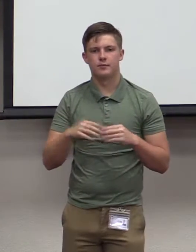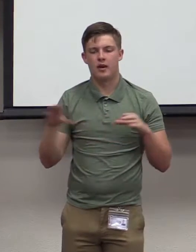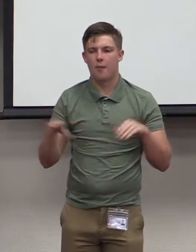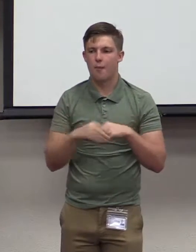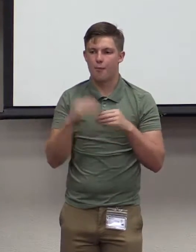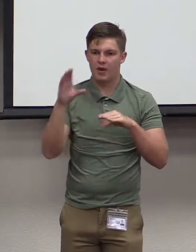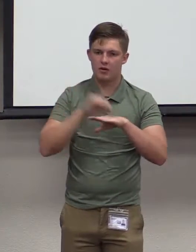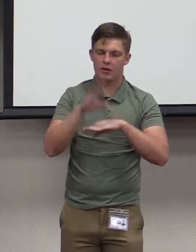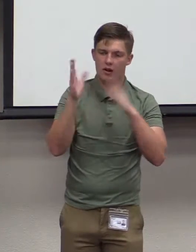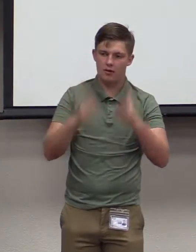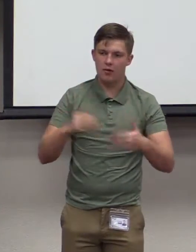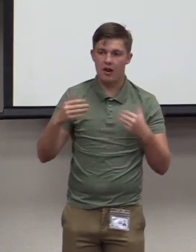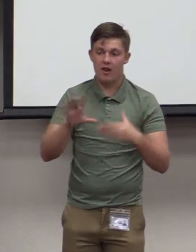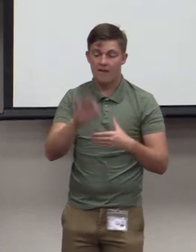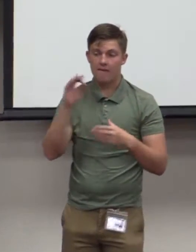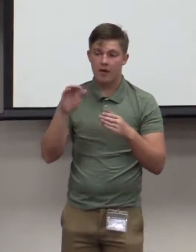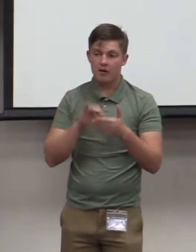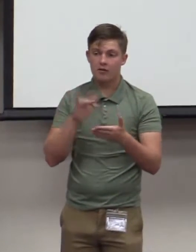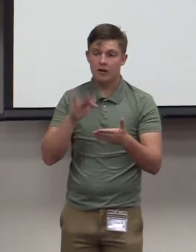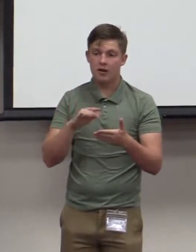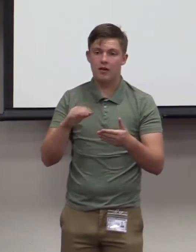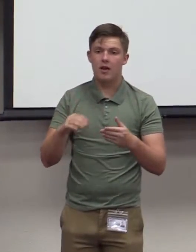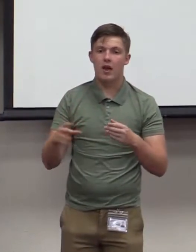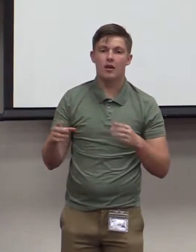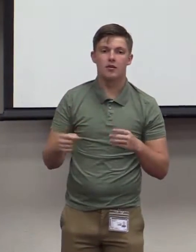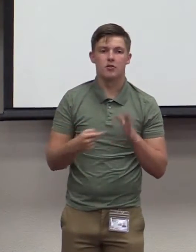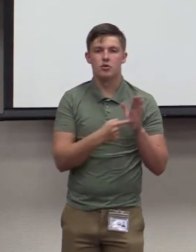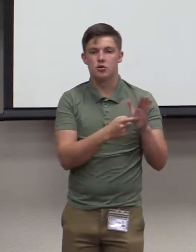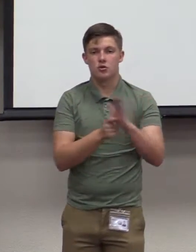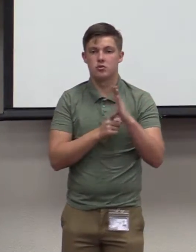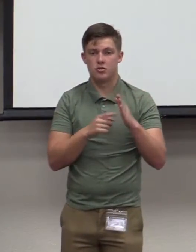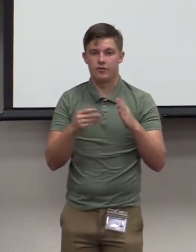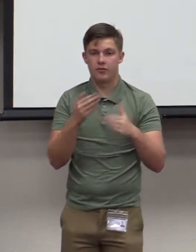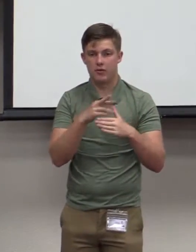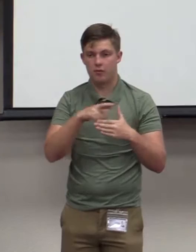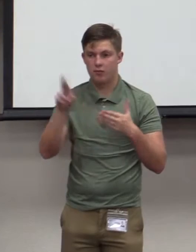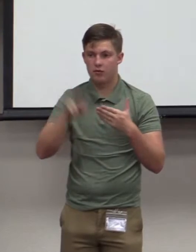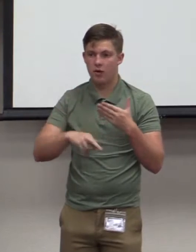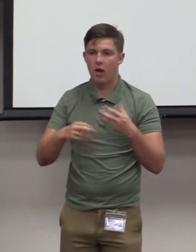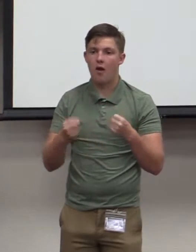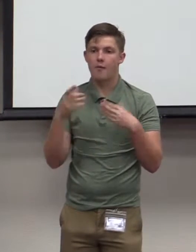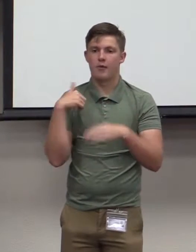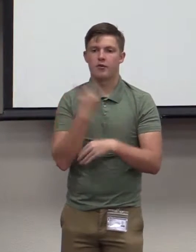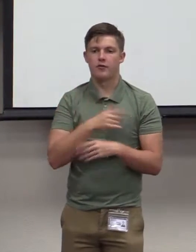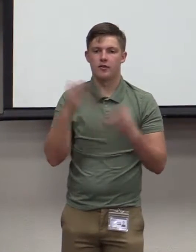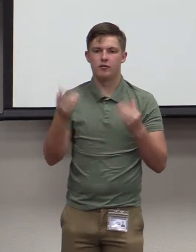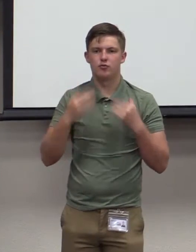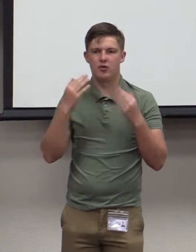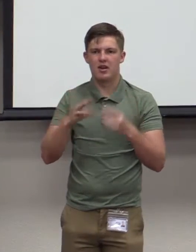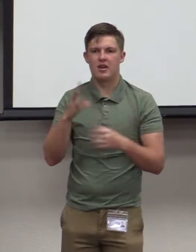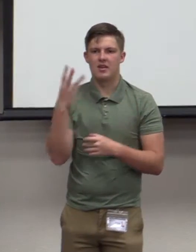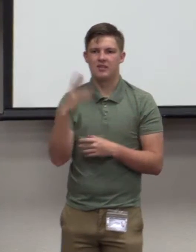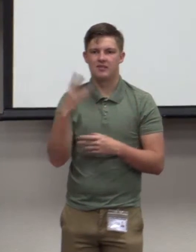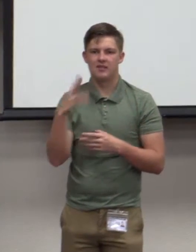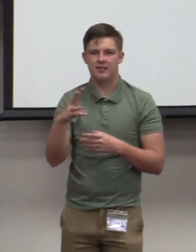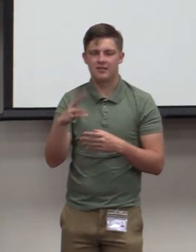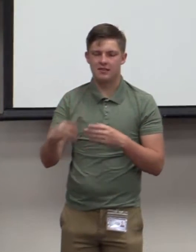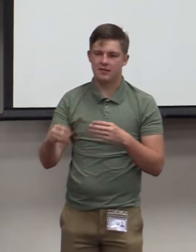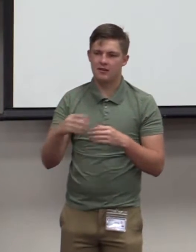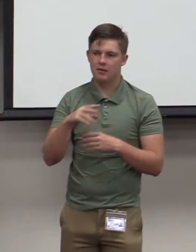a study, or he found a study, but he published the results, and it says that most of us wait 16 seconds before we give our